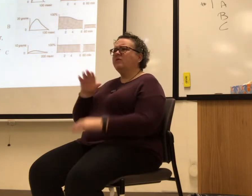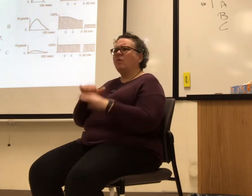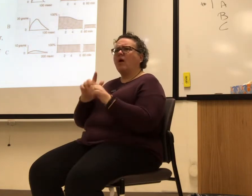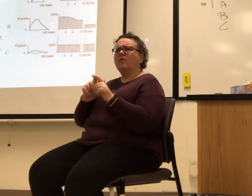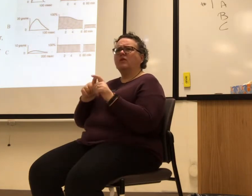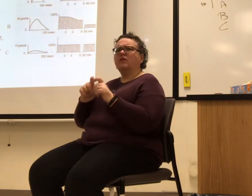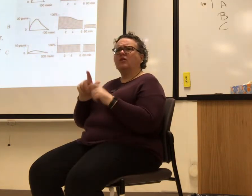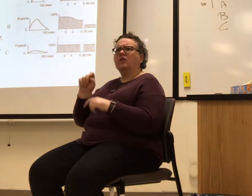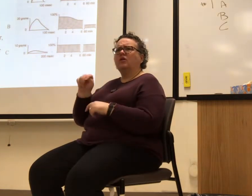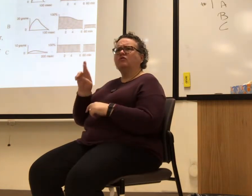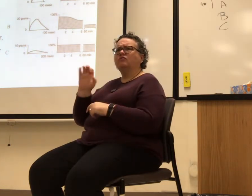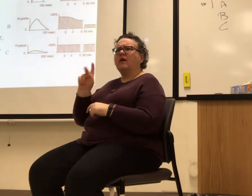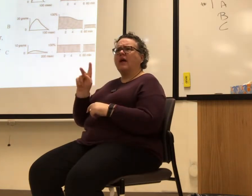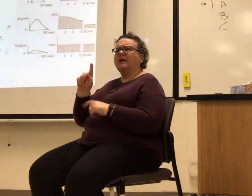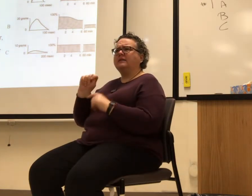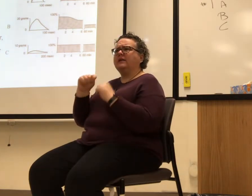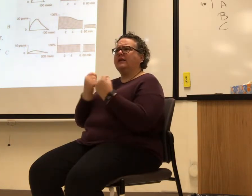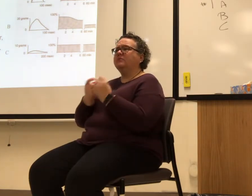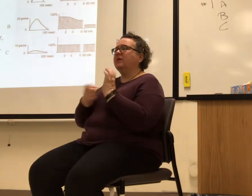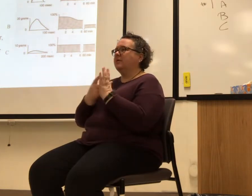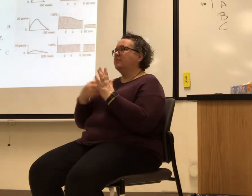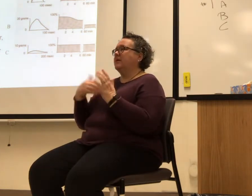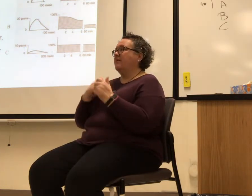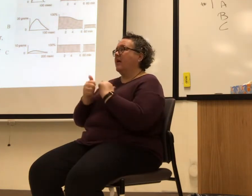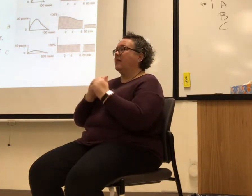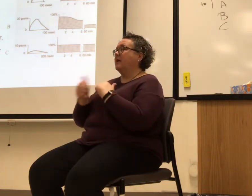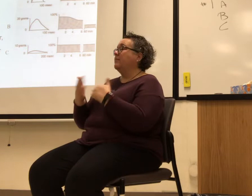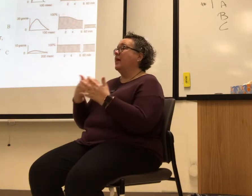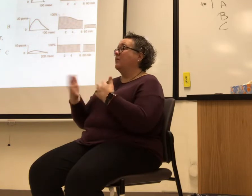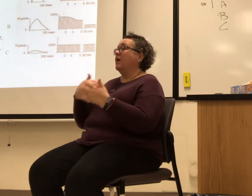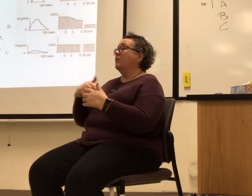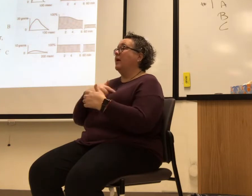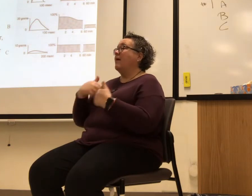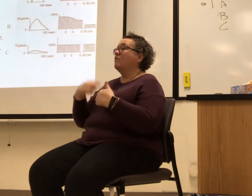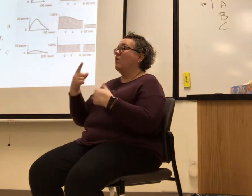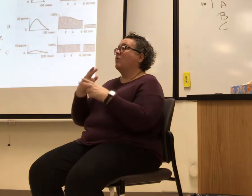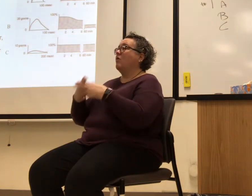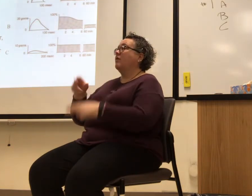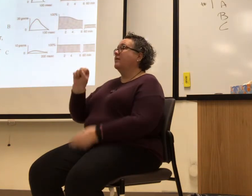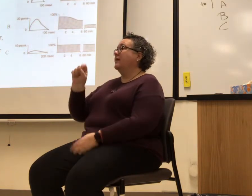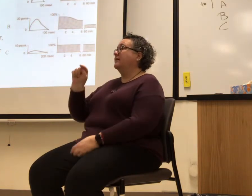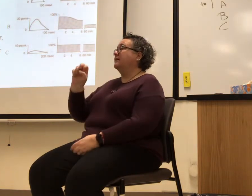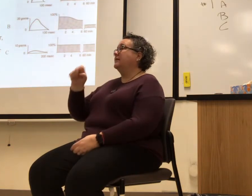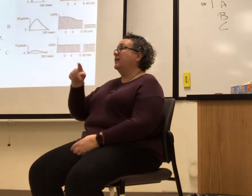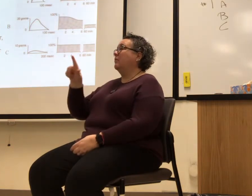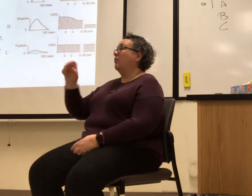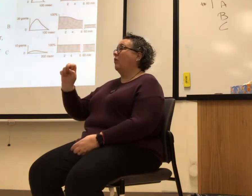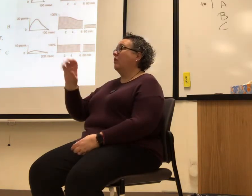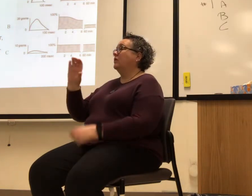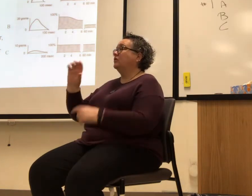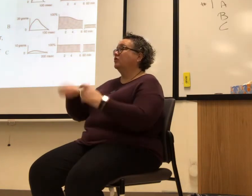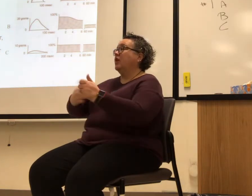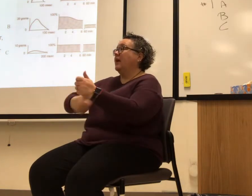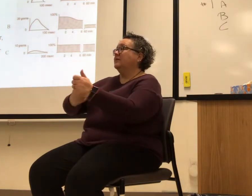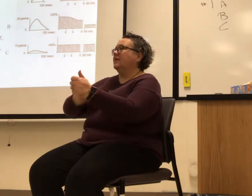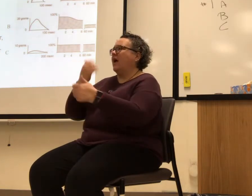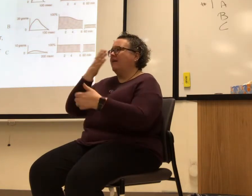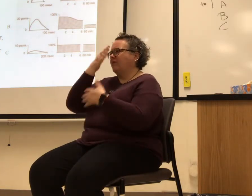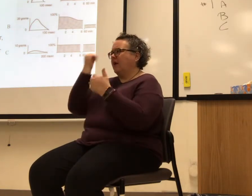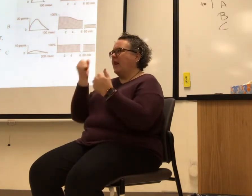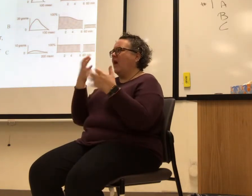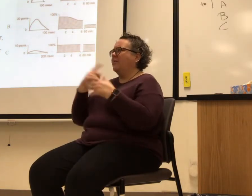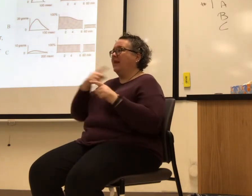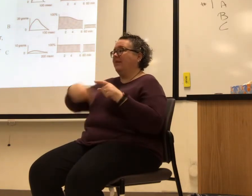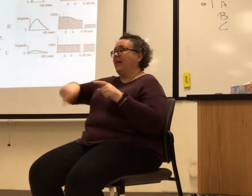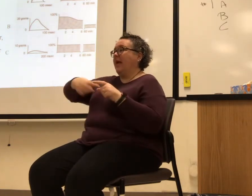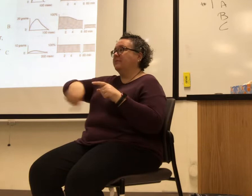team? Sometimes I have athletes. Wait, there's this event called the Steeplechase. You know what that is? I forget how many laps around the track, but